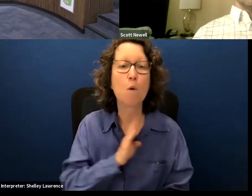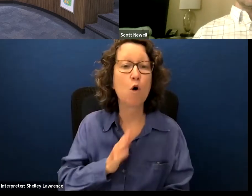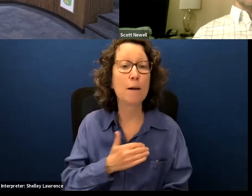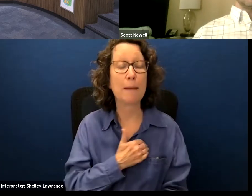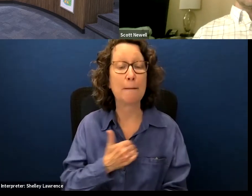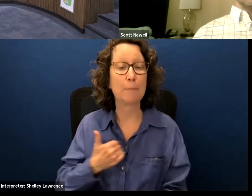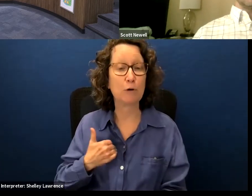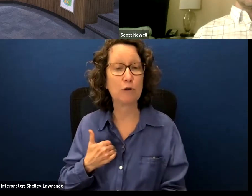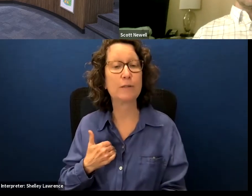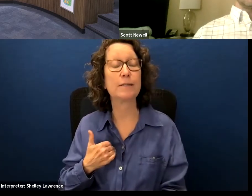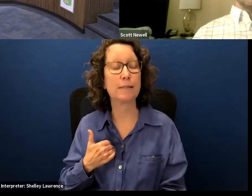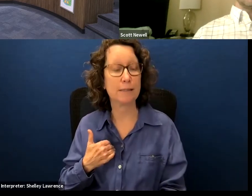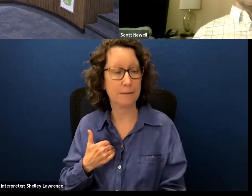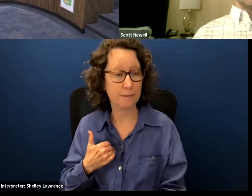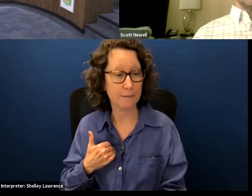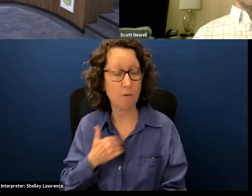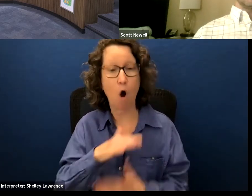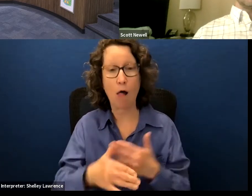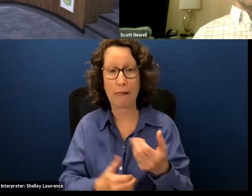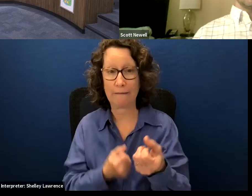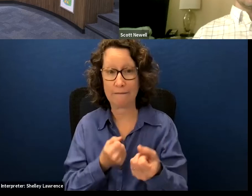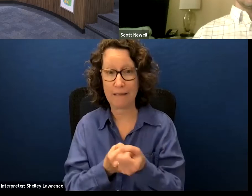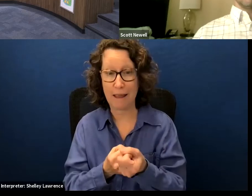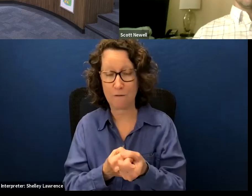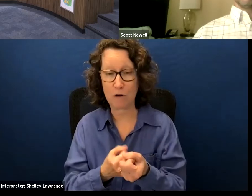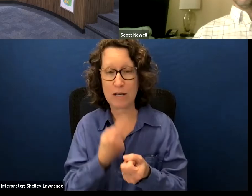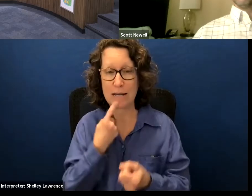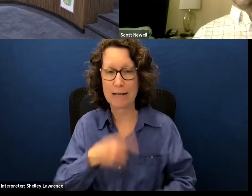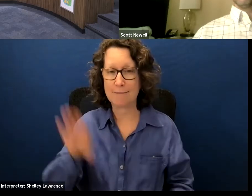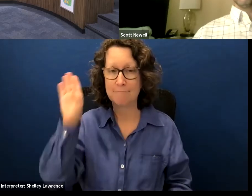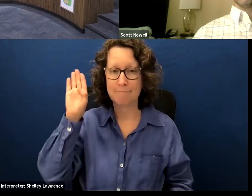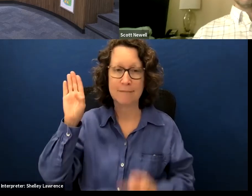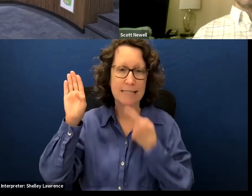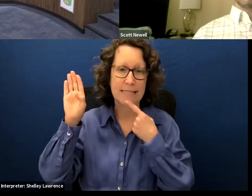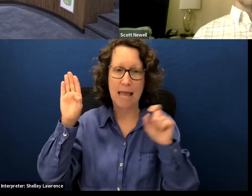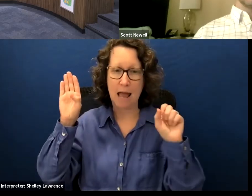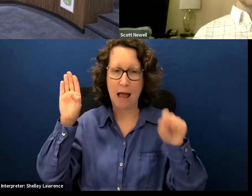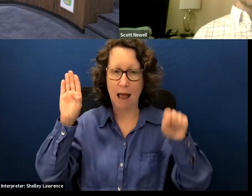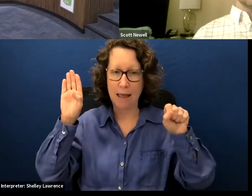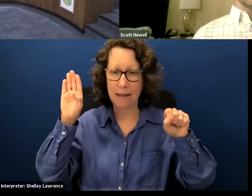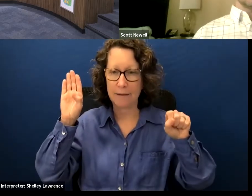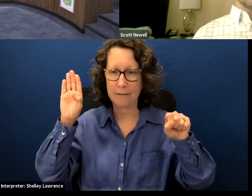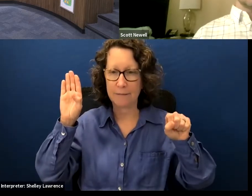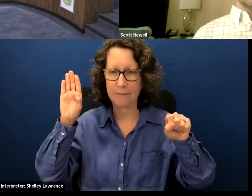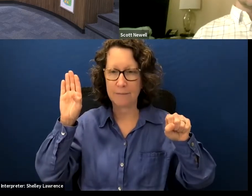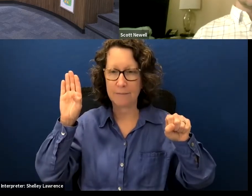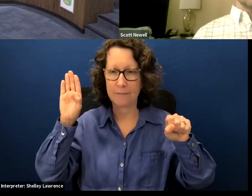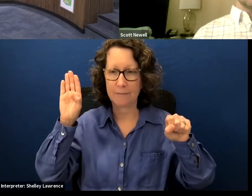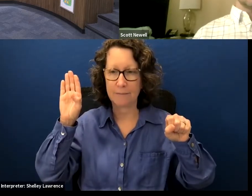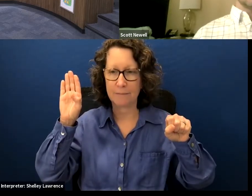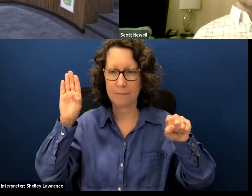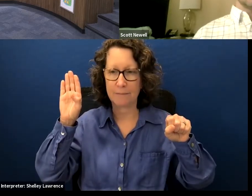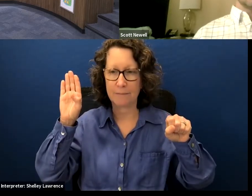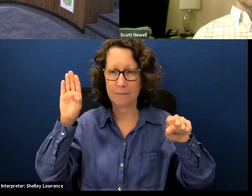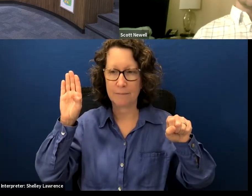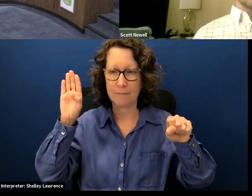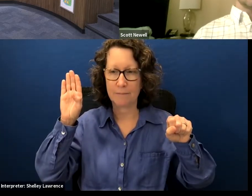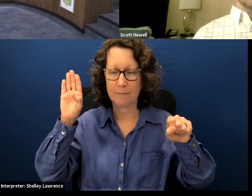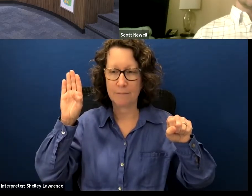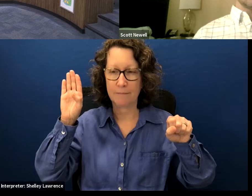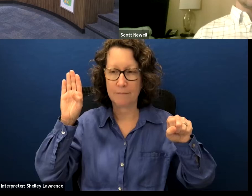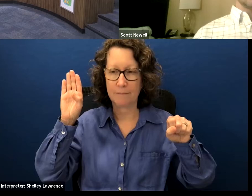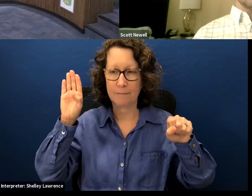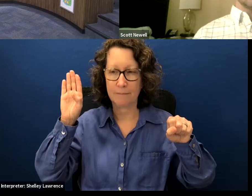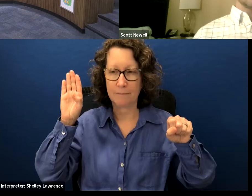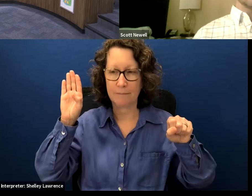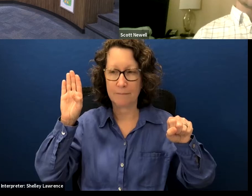if you may, all in favor, please signify by raising your hand and saying aye. Aye. Aye. Roll call,